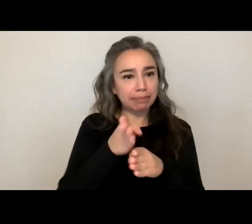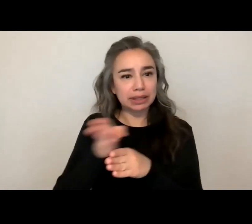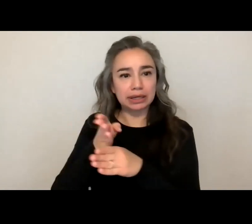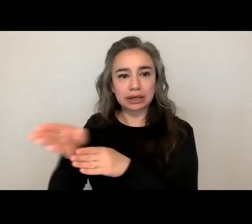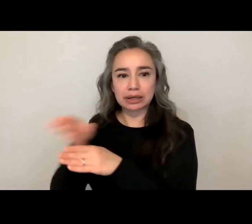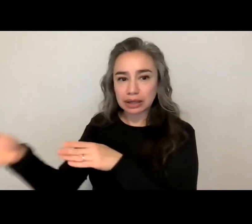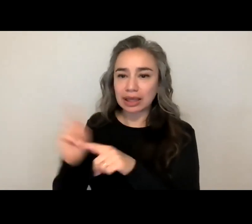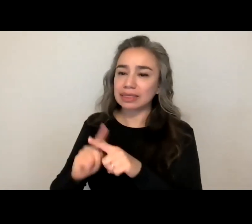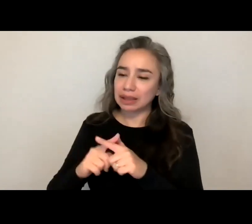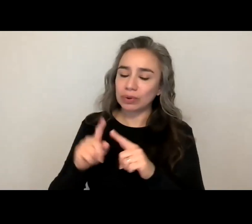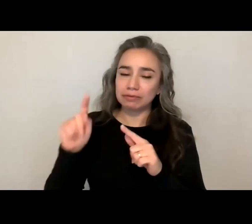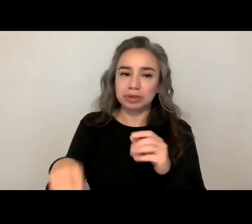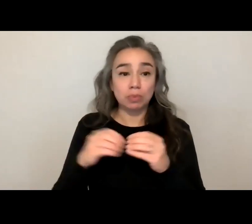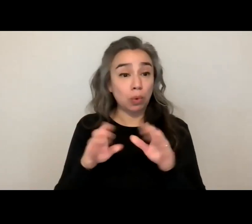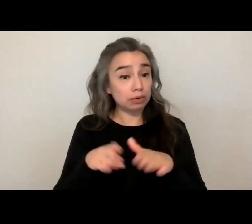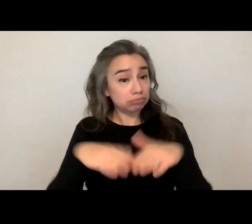that we're doing.